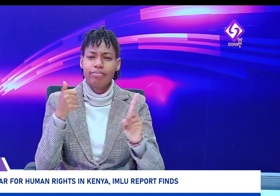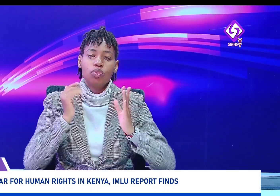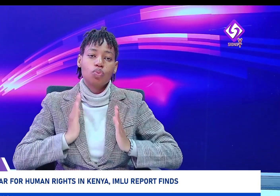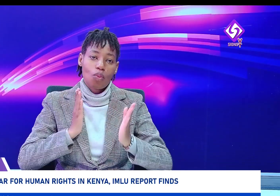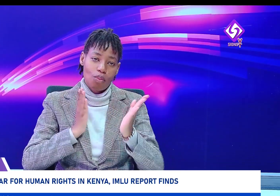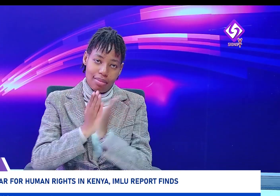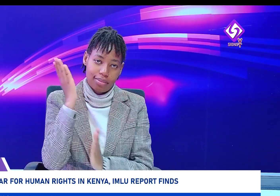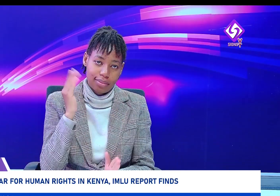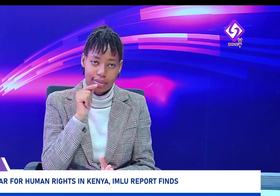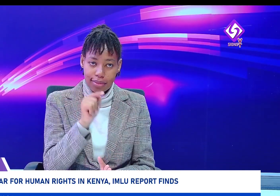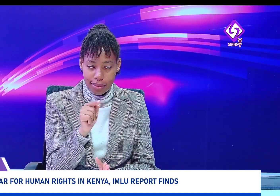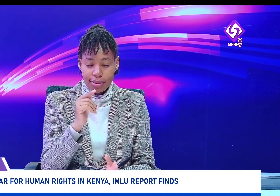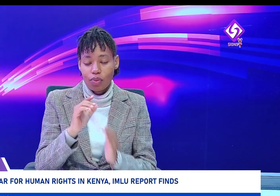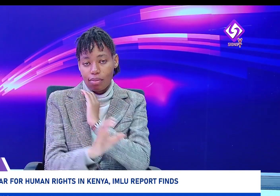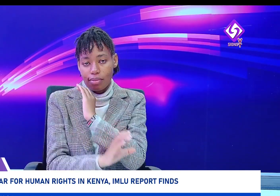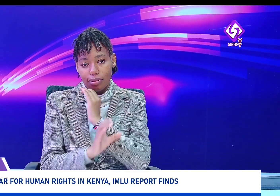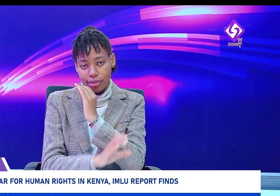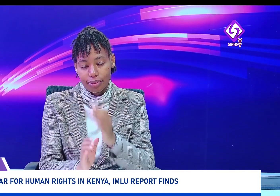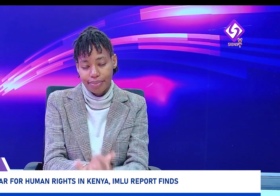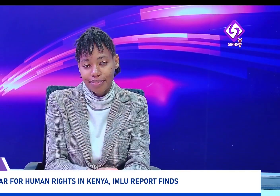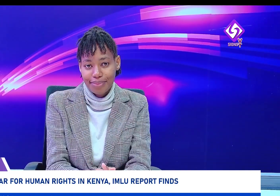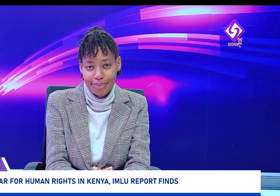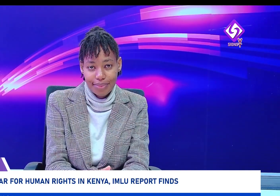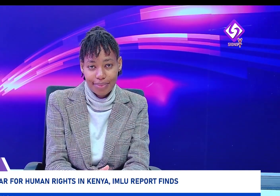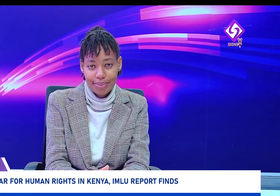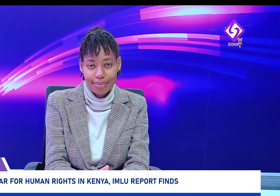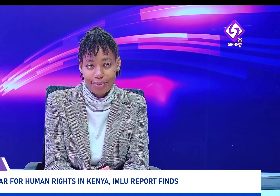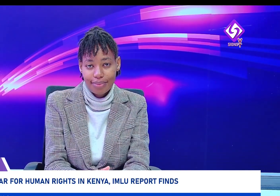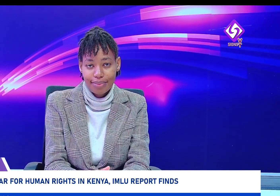mechanism for protecting and advancing human rights in the country.